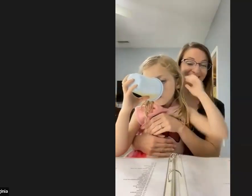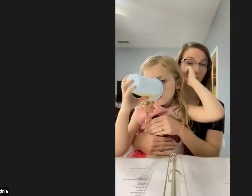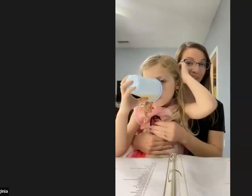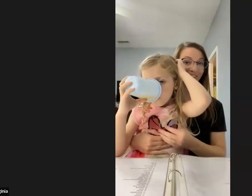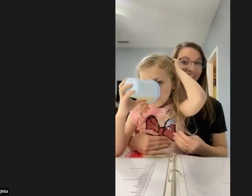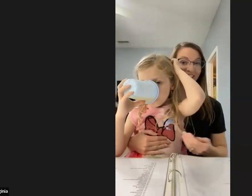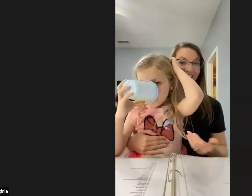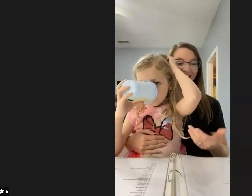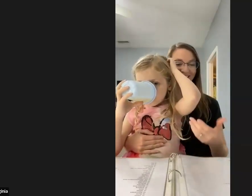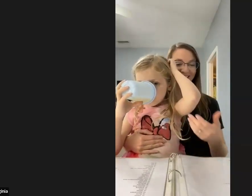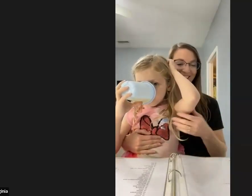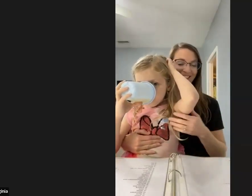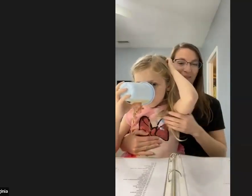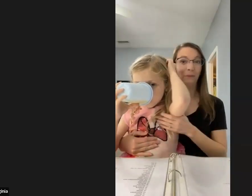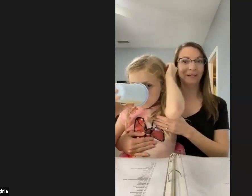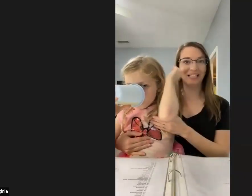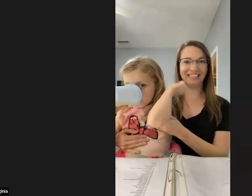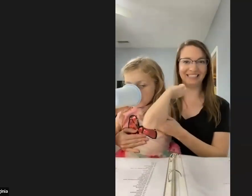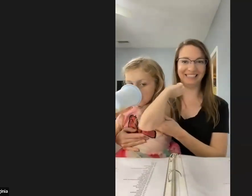Don't be afraid. I won't bite.